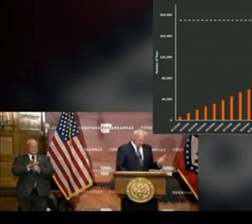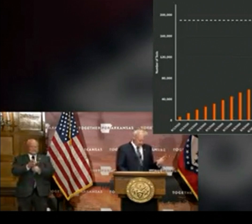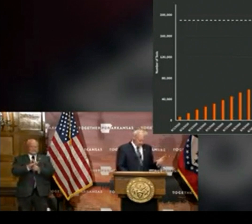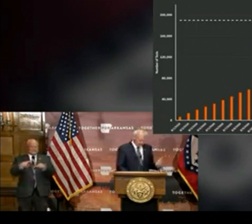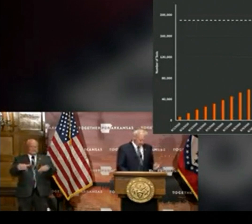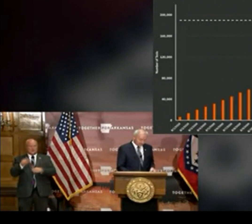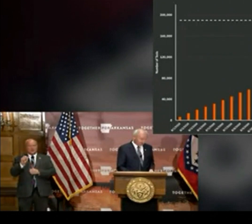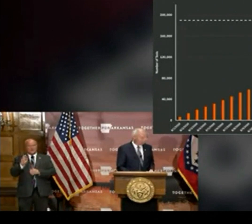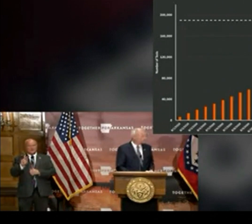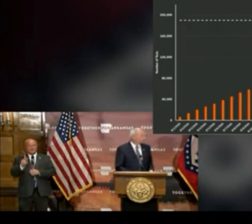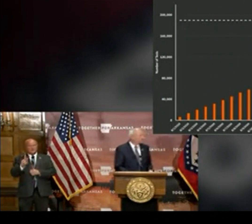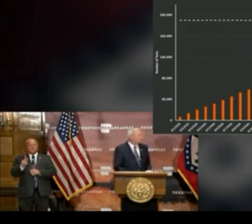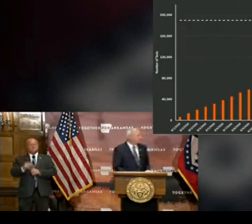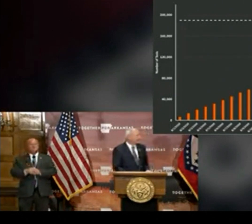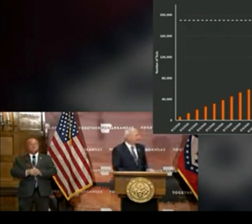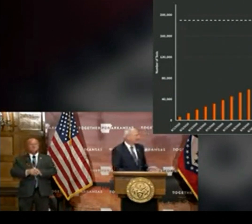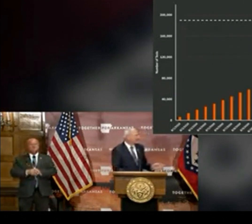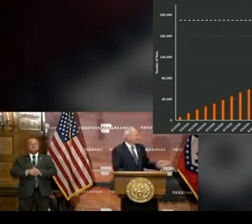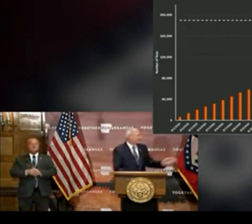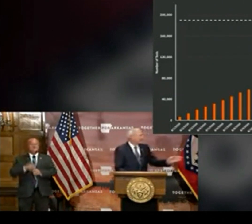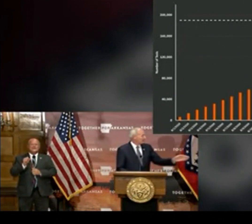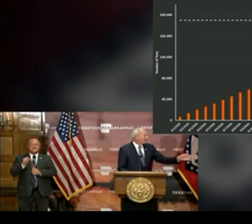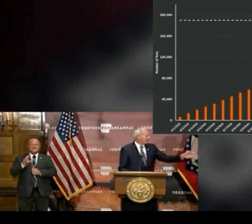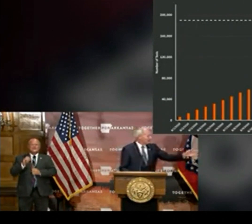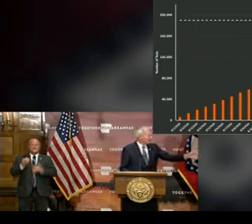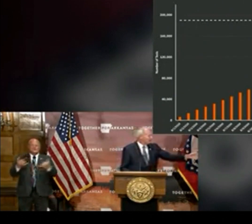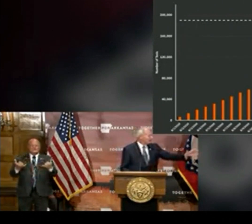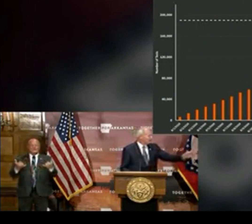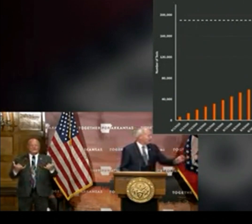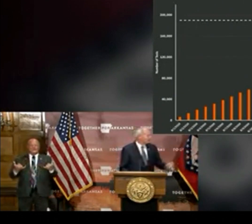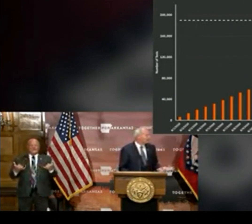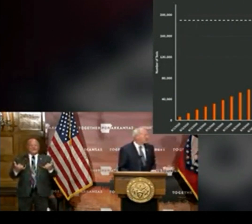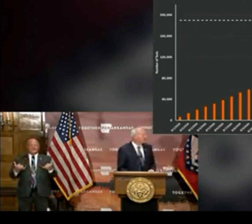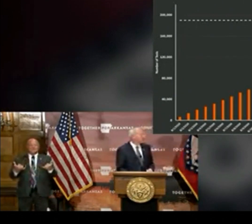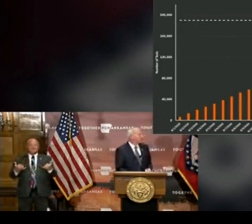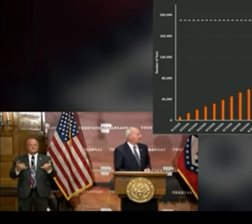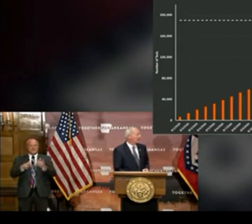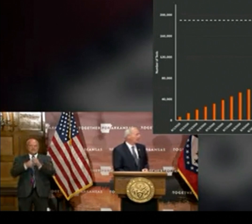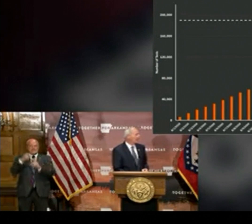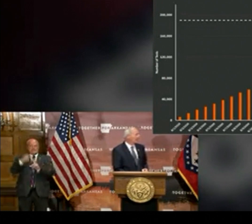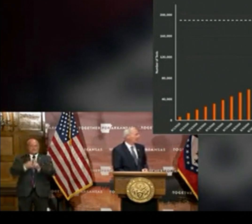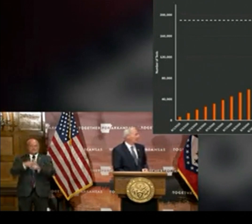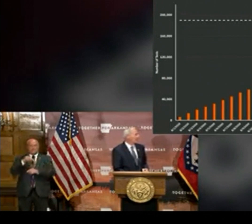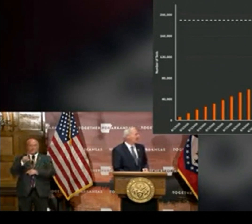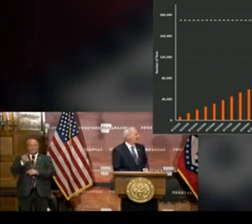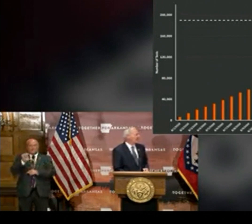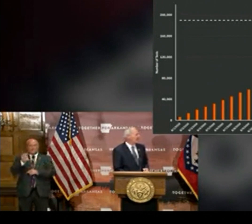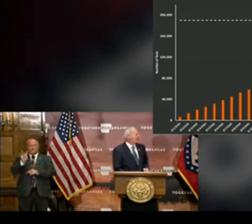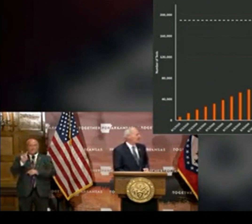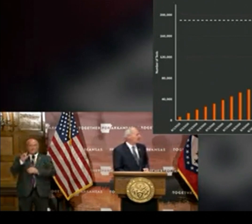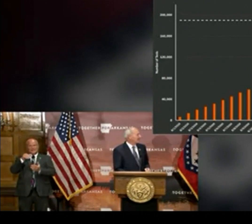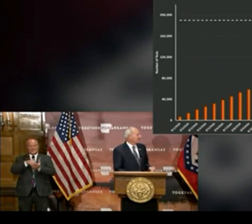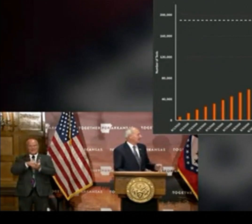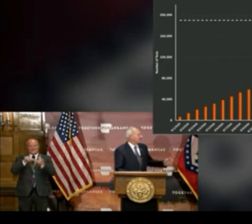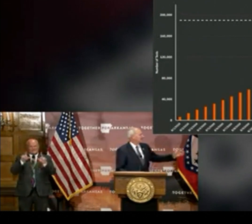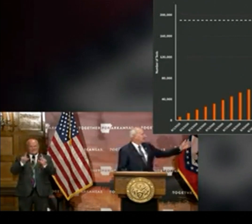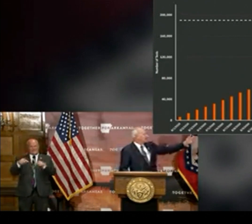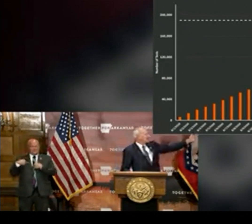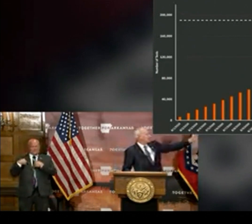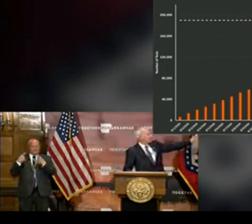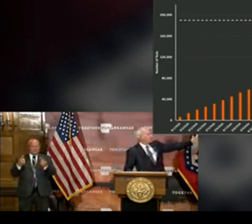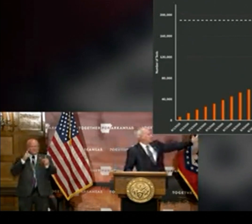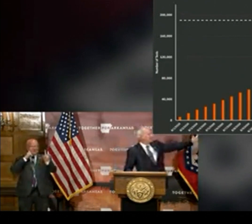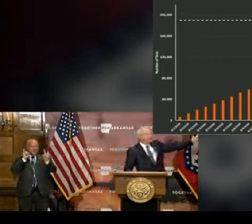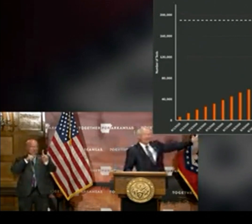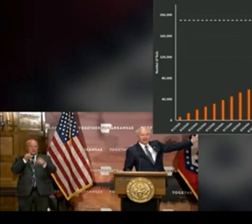in Arkansas. And so right now, at this point of the month, we're at 108,000 tests. I set as a